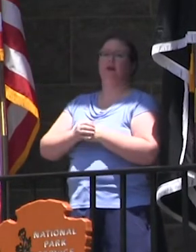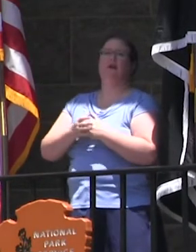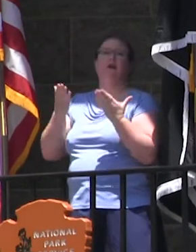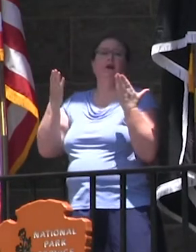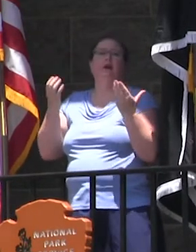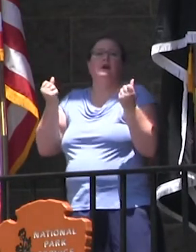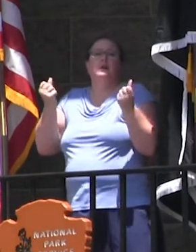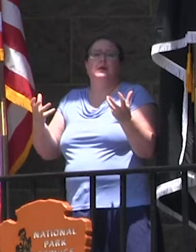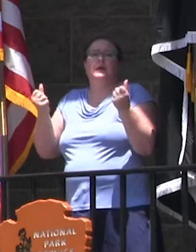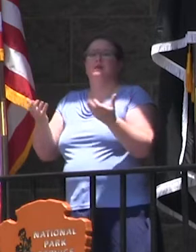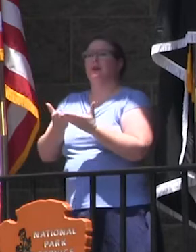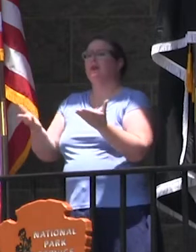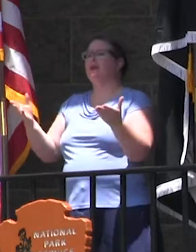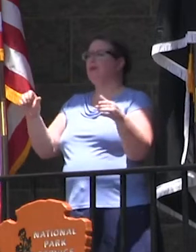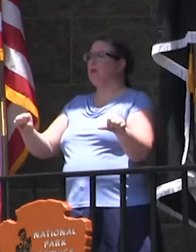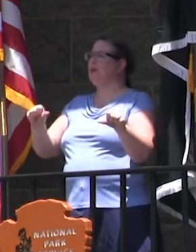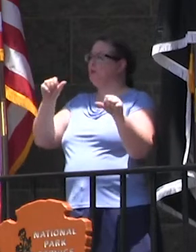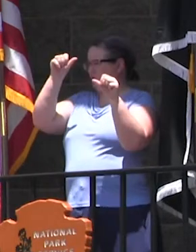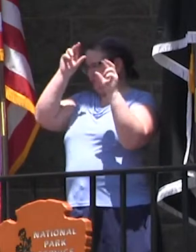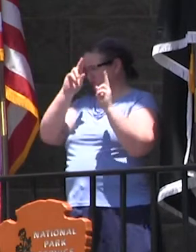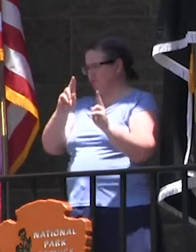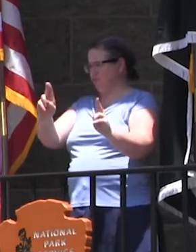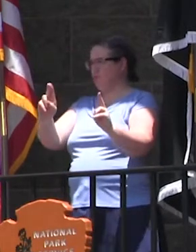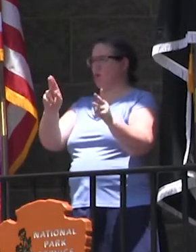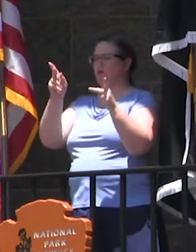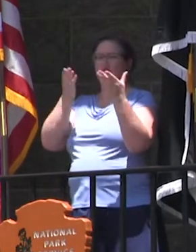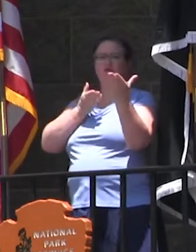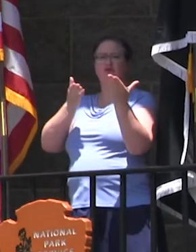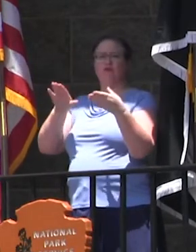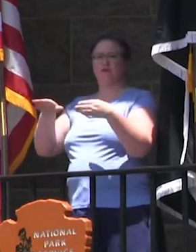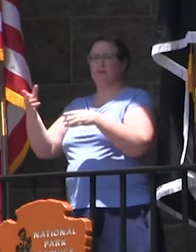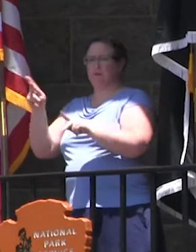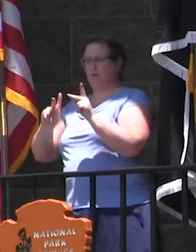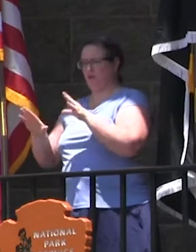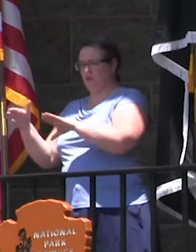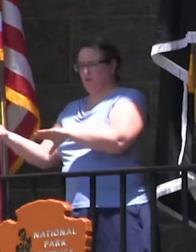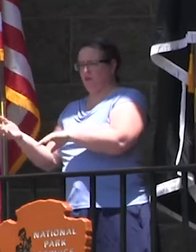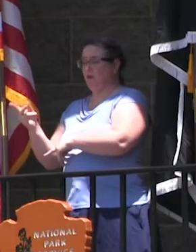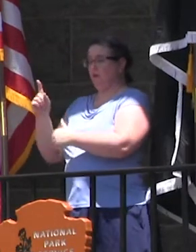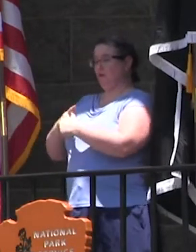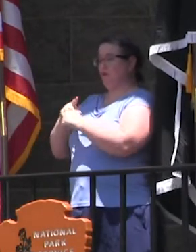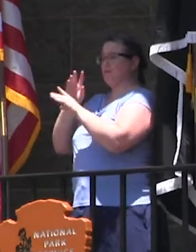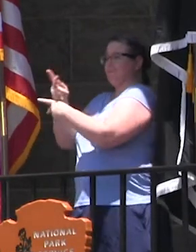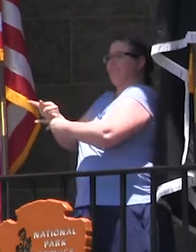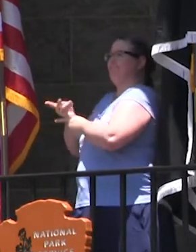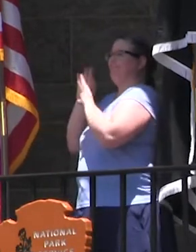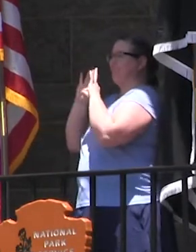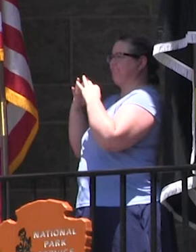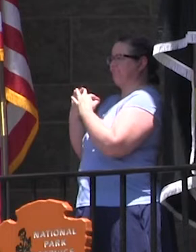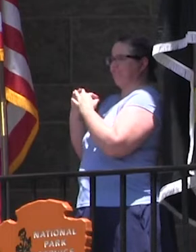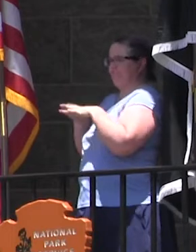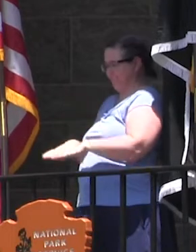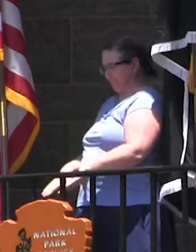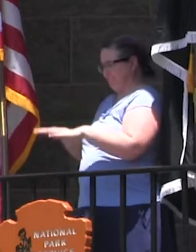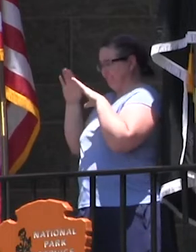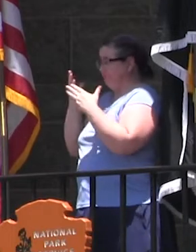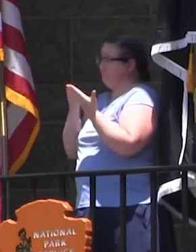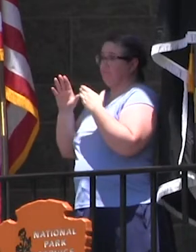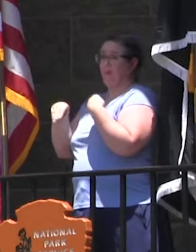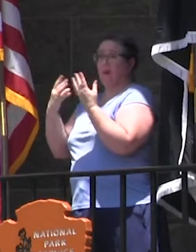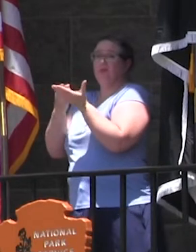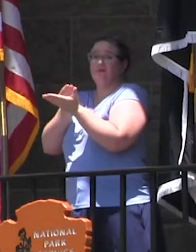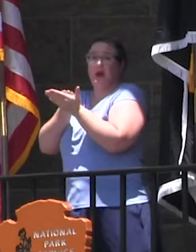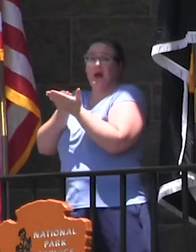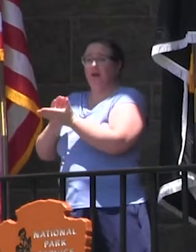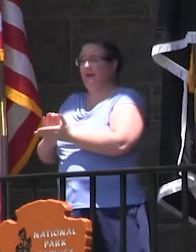tangible things we can do to honor the service of our fallen heroes. First and foremost is to take care of their loved ones. In some cases, this means providing